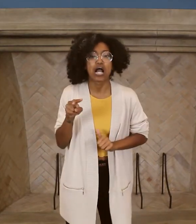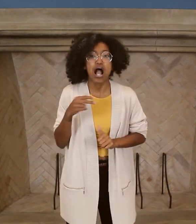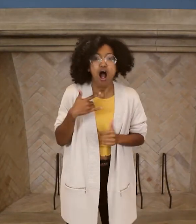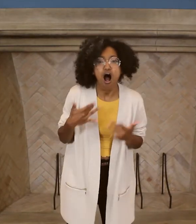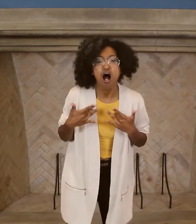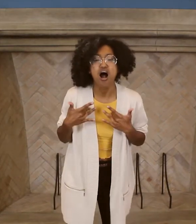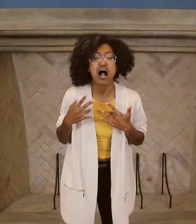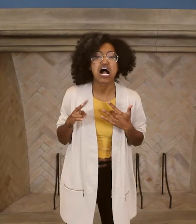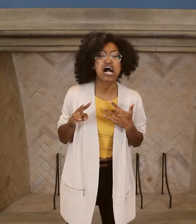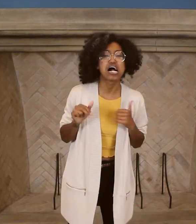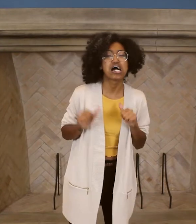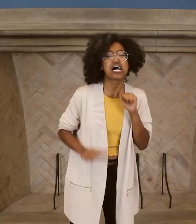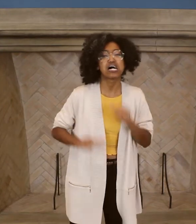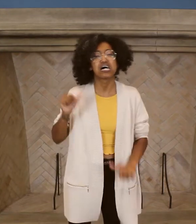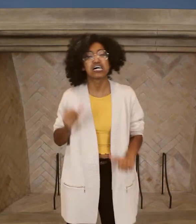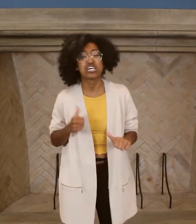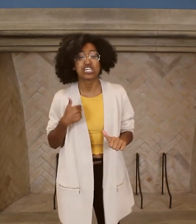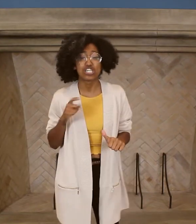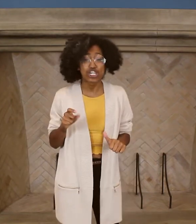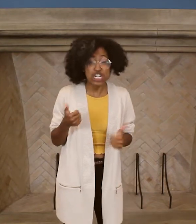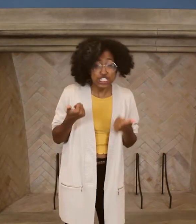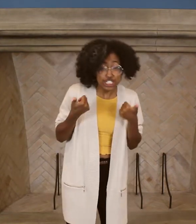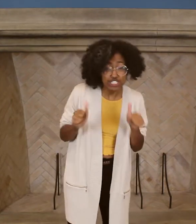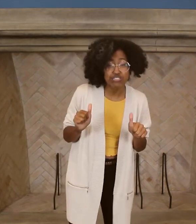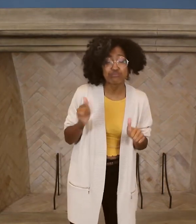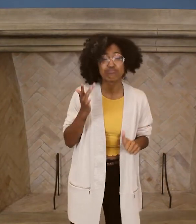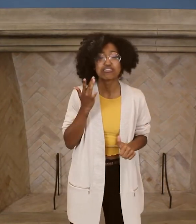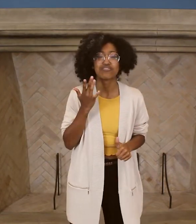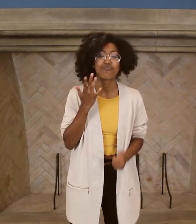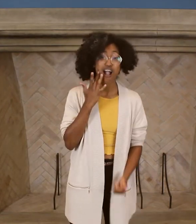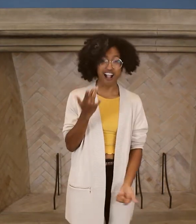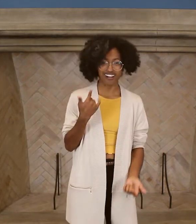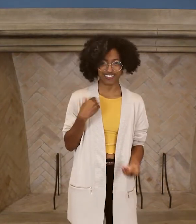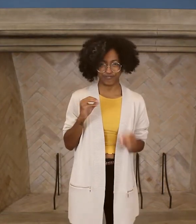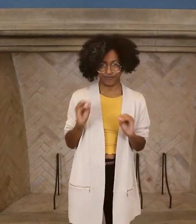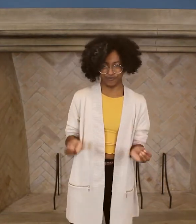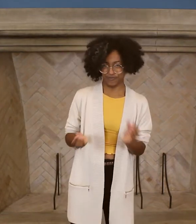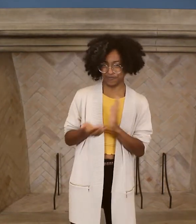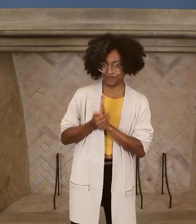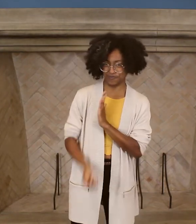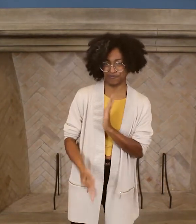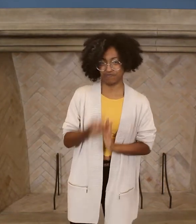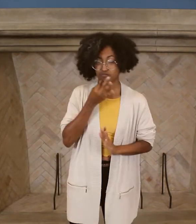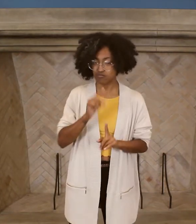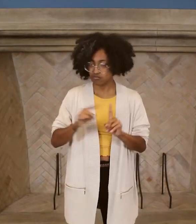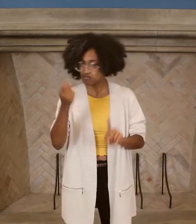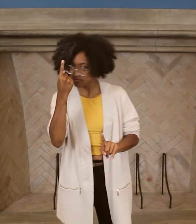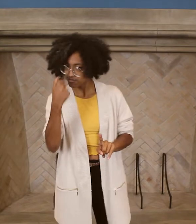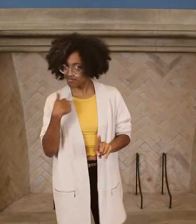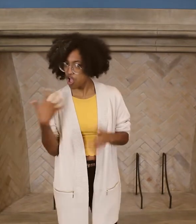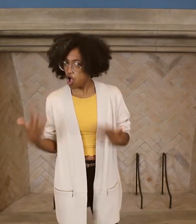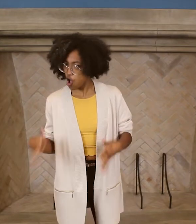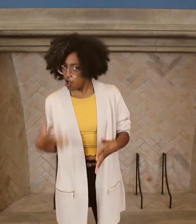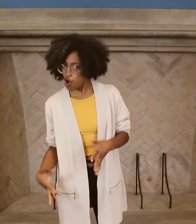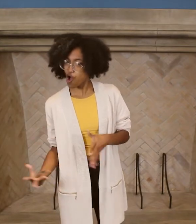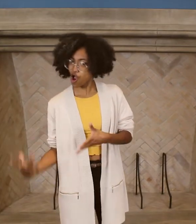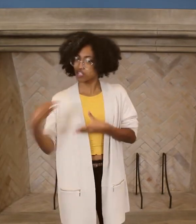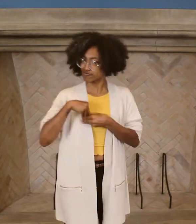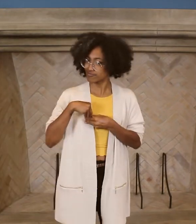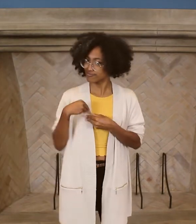poster for audition for a play. And I was like, should I? Shouldn't I? I have no skills.